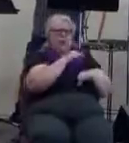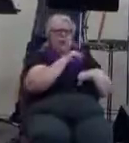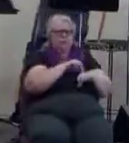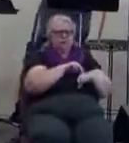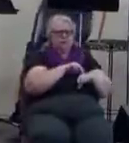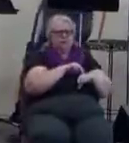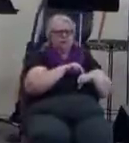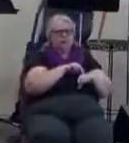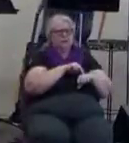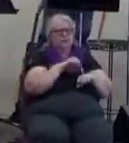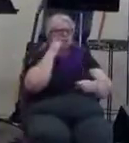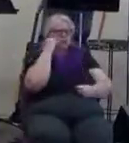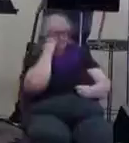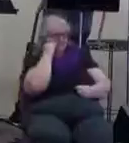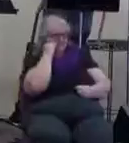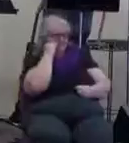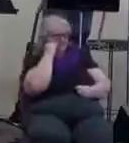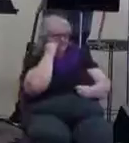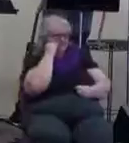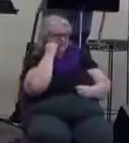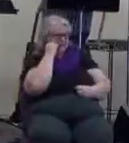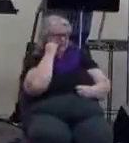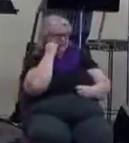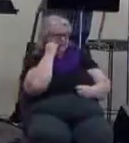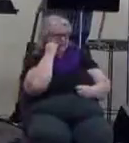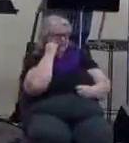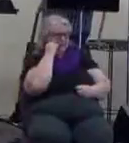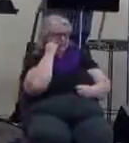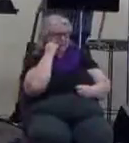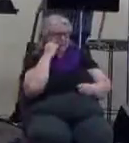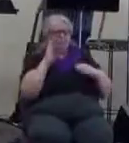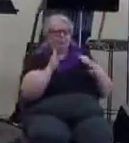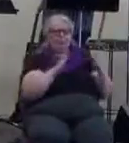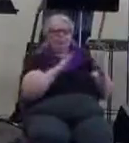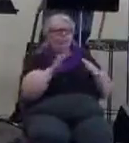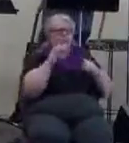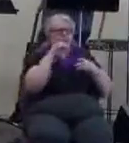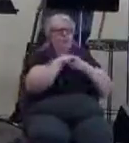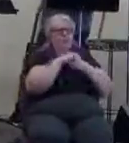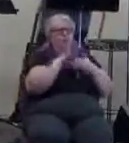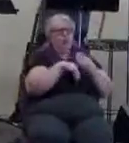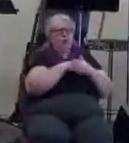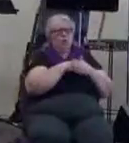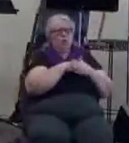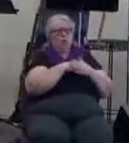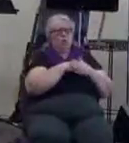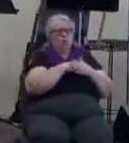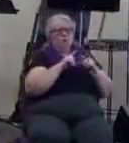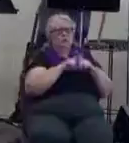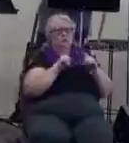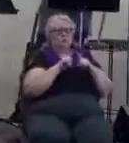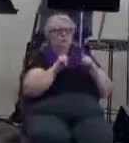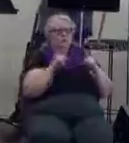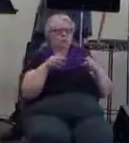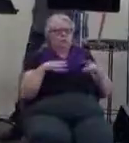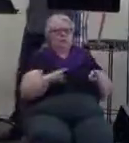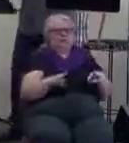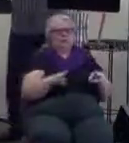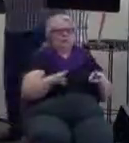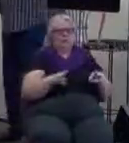jealousy reaction comes in all forms, and it could be anger. How many of